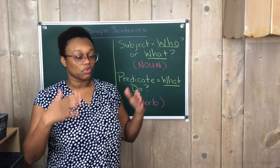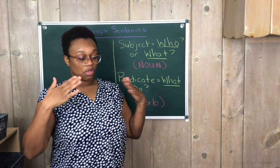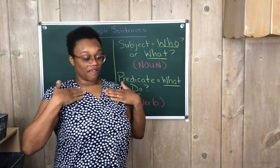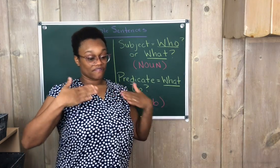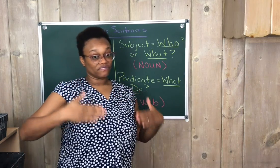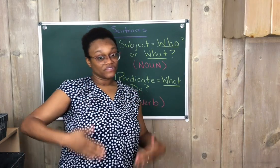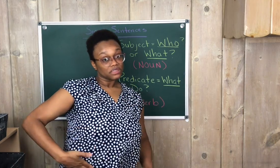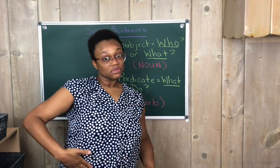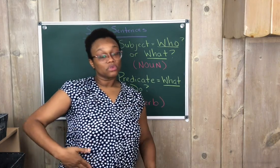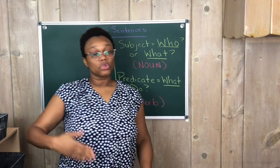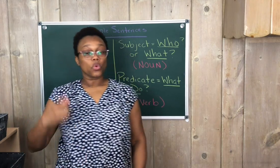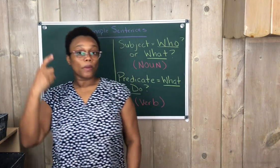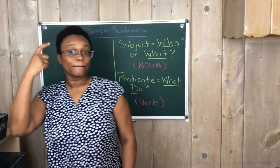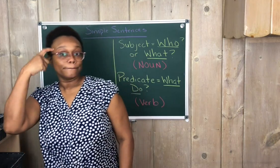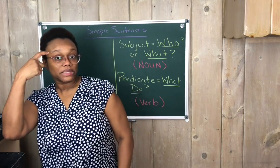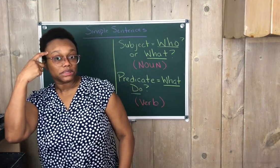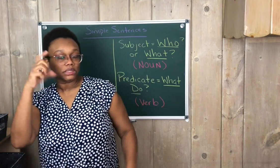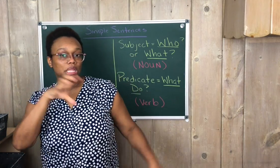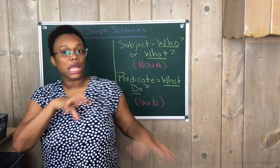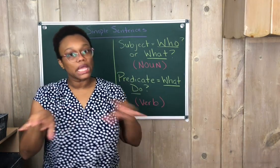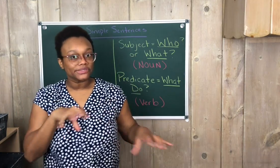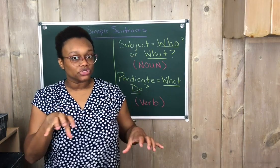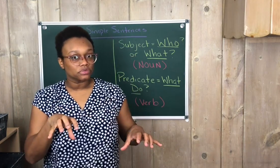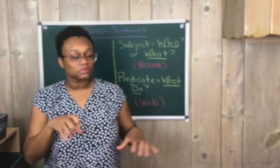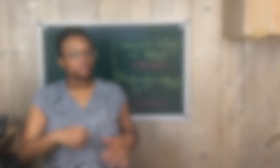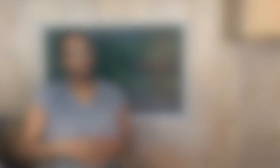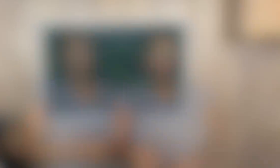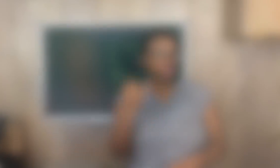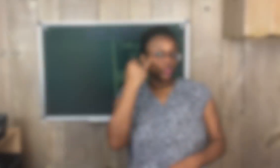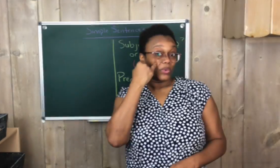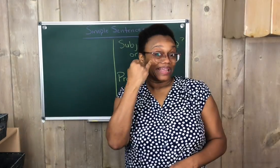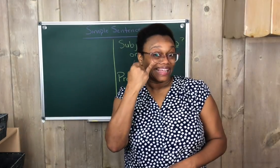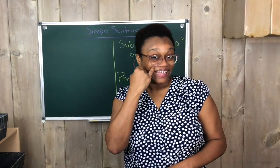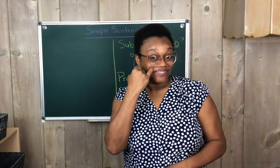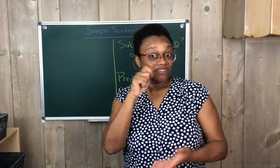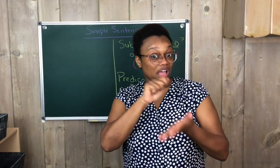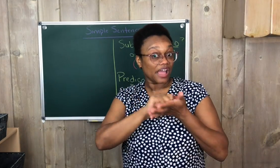It's the action, either a physical action or a mental action.